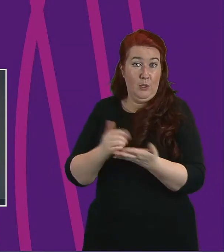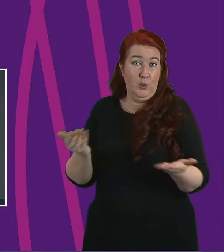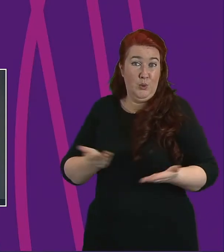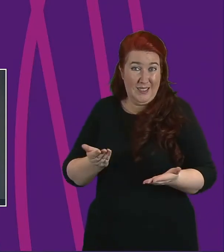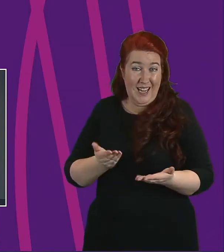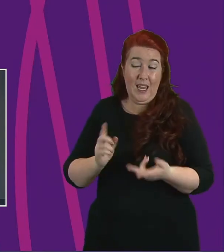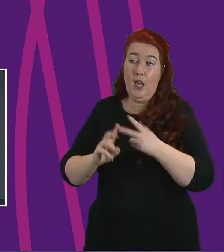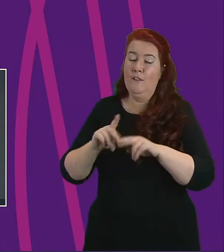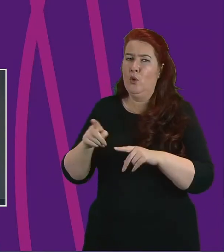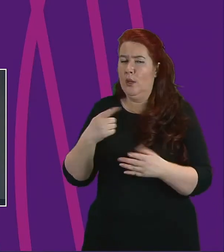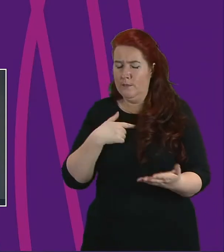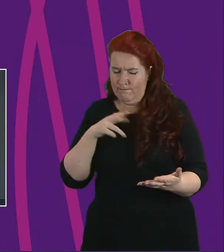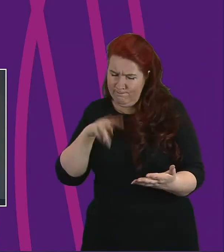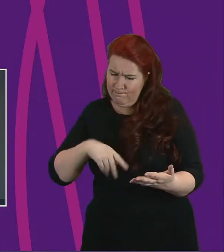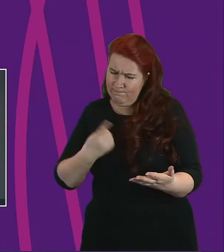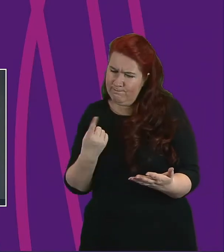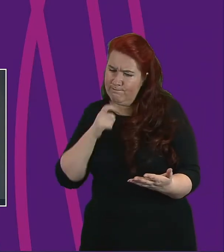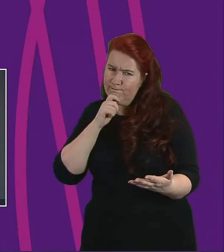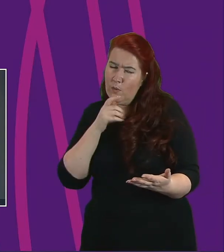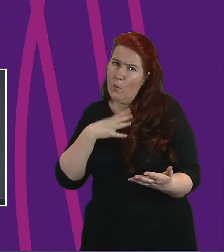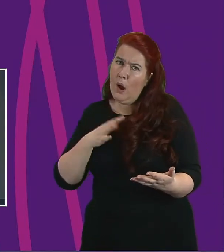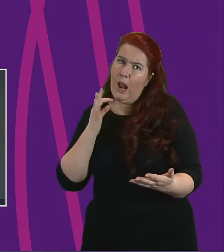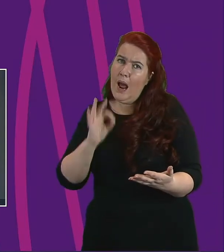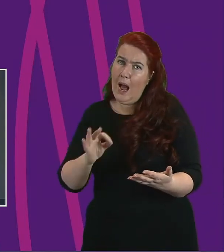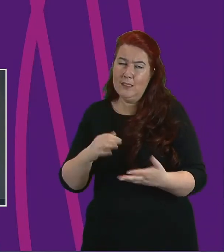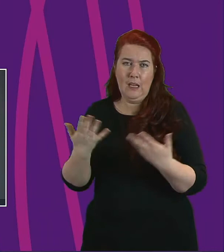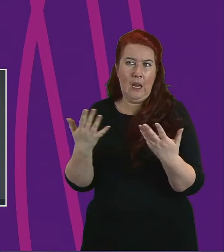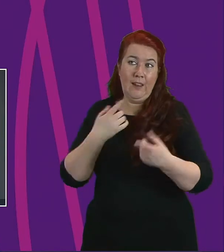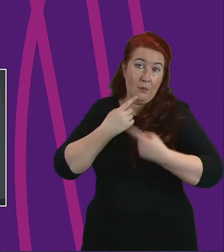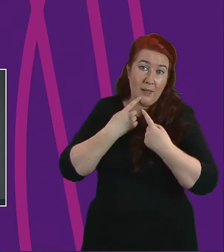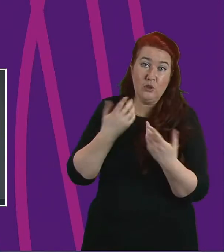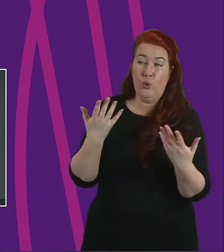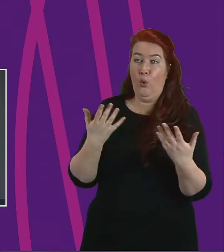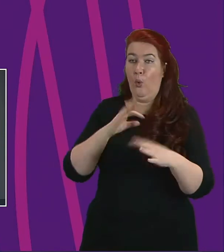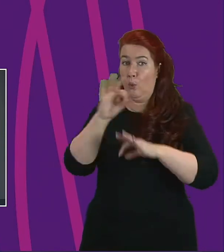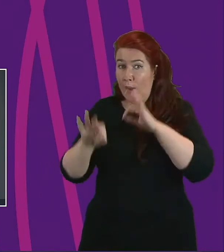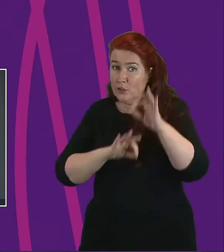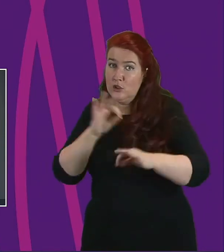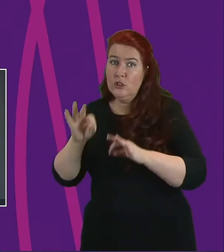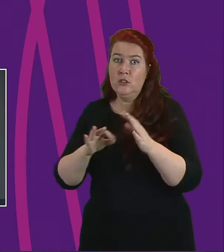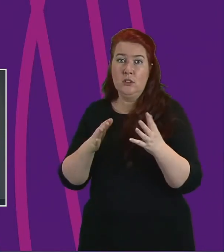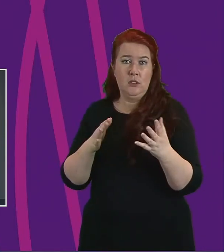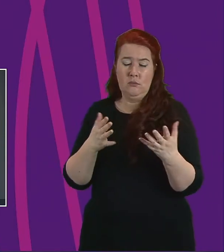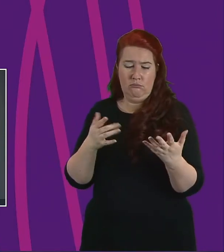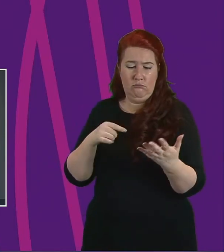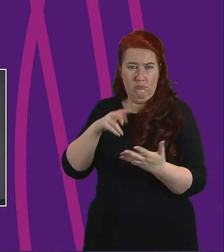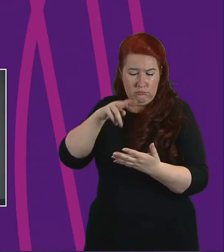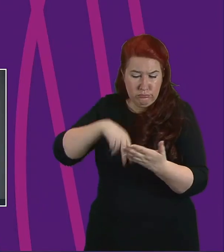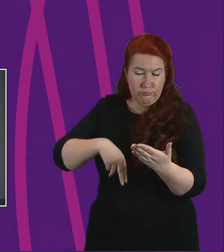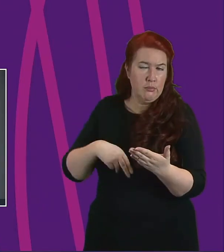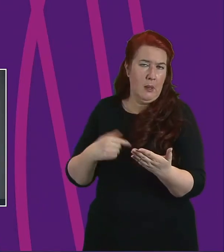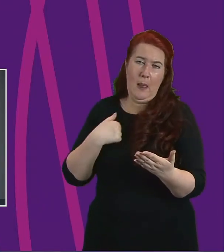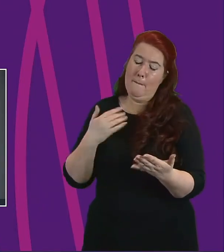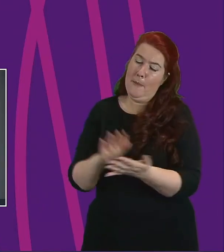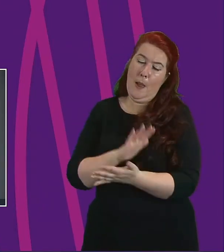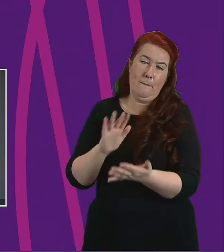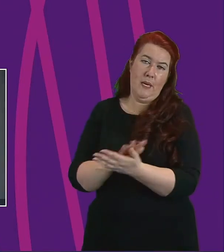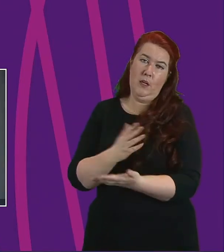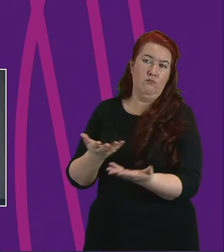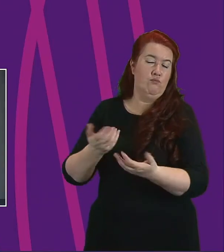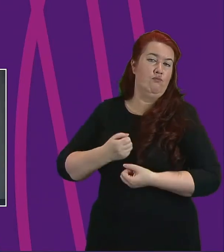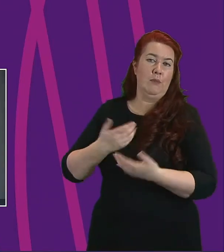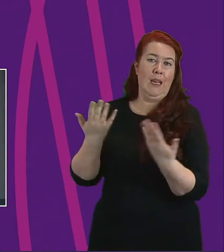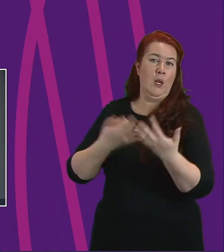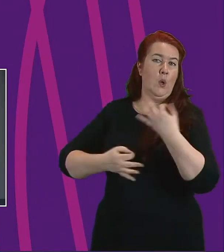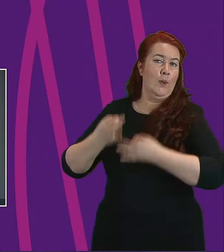other specific requests for information or data or questions to pose, I will be very happy to engage